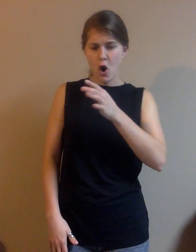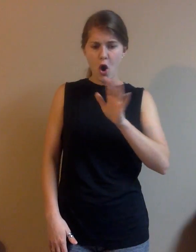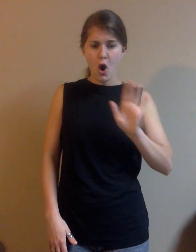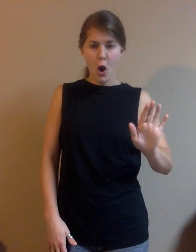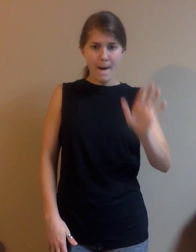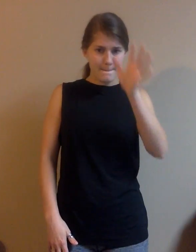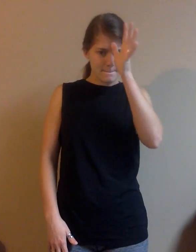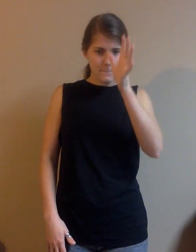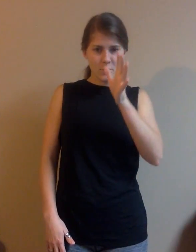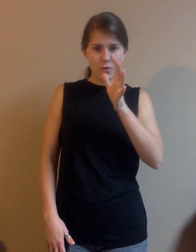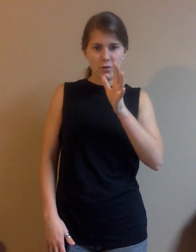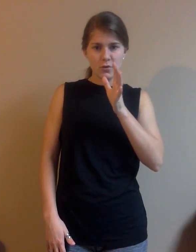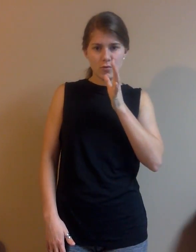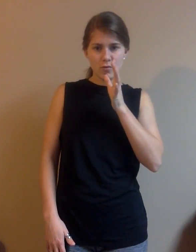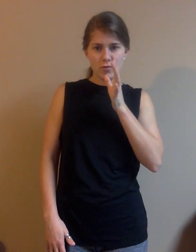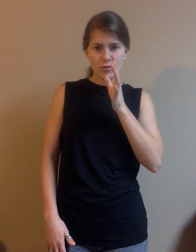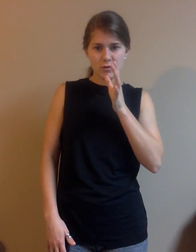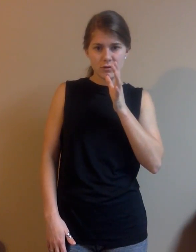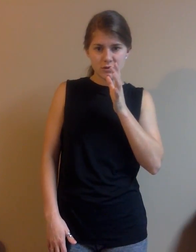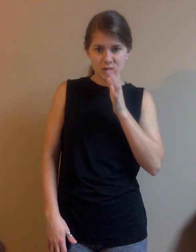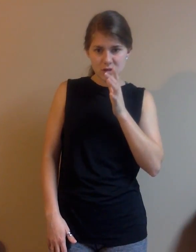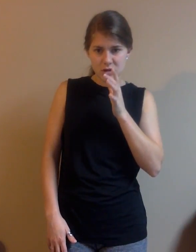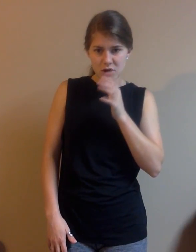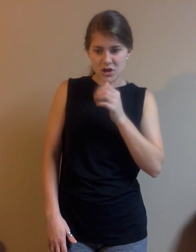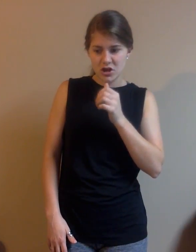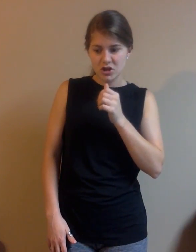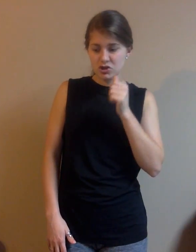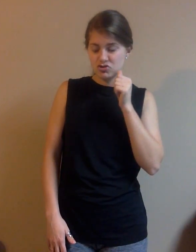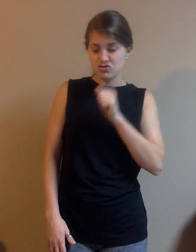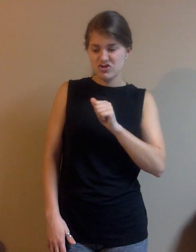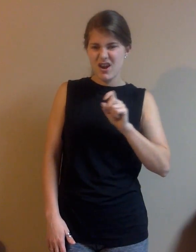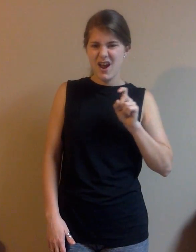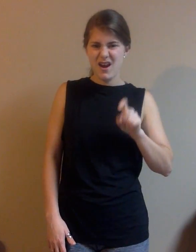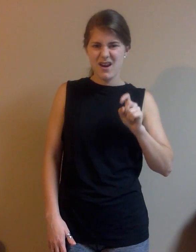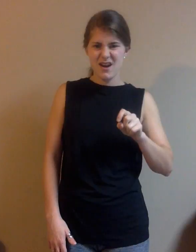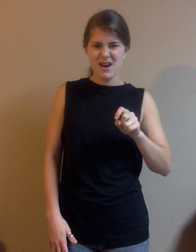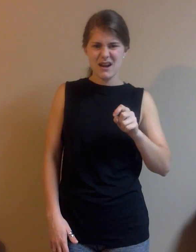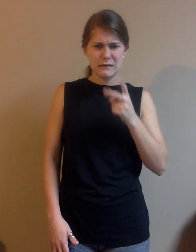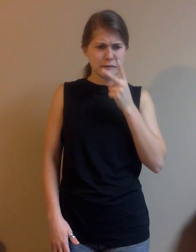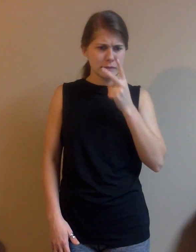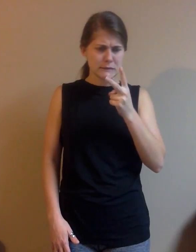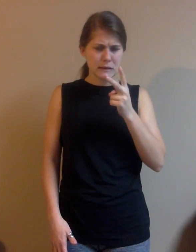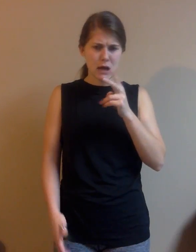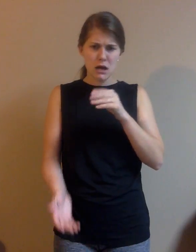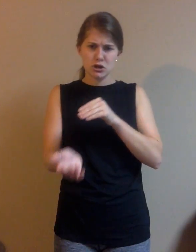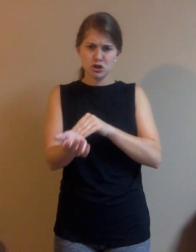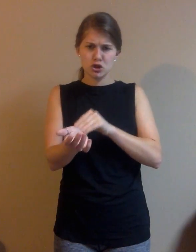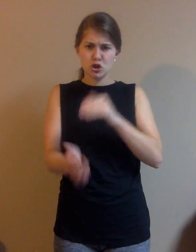you? But this was the 1930s, and ADHD hadn't been invented, you know, at this point, so it wasn't an available condition. You know,